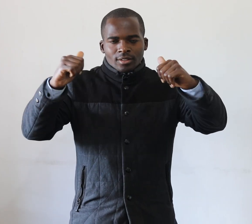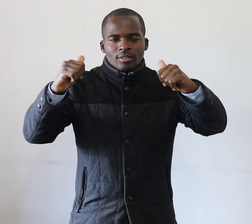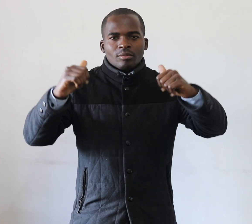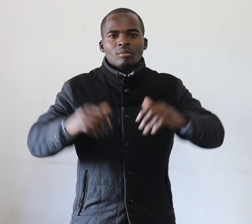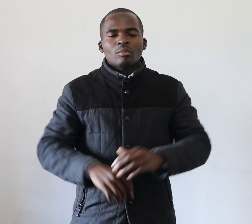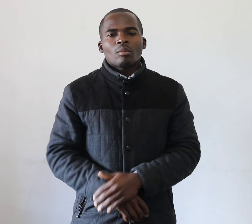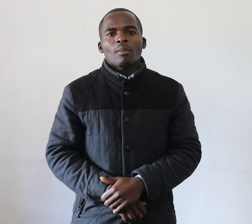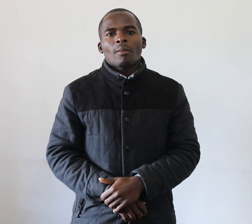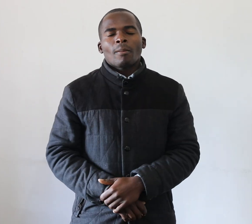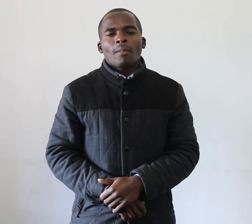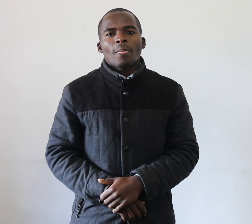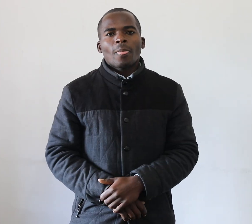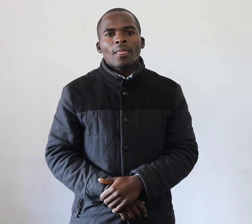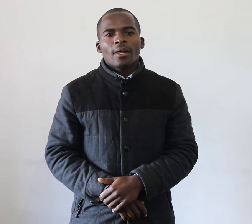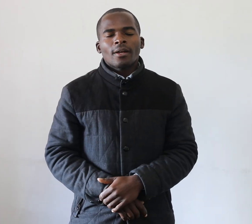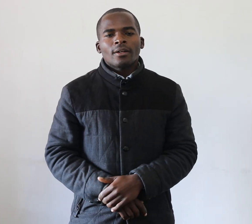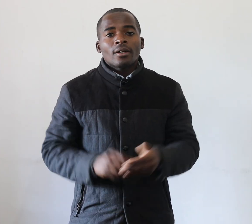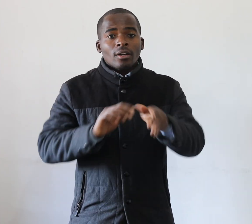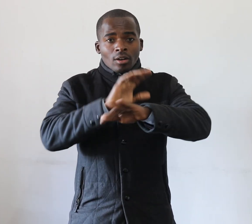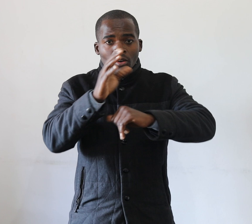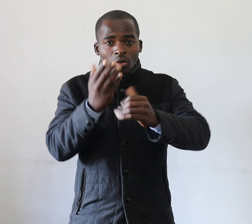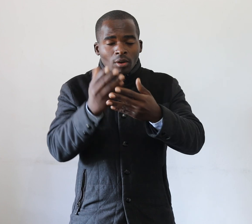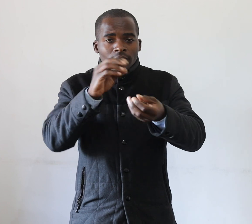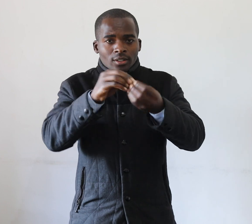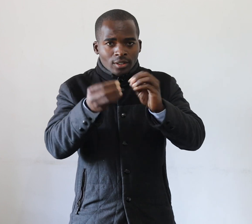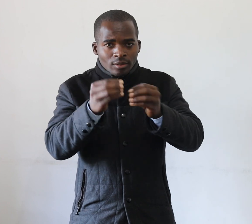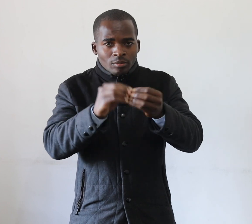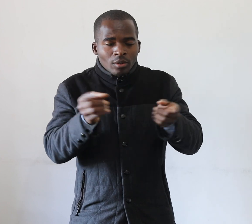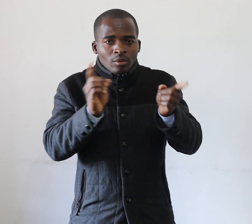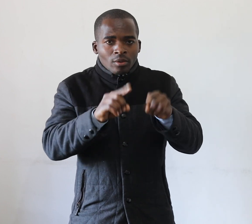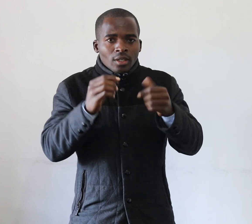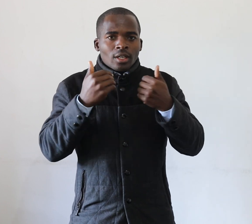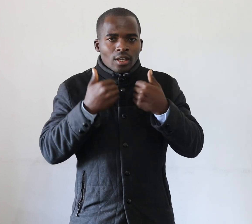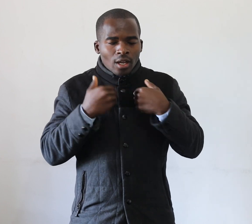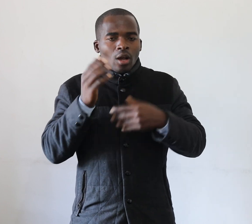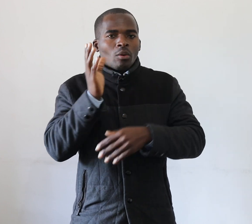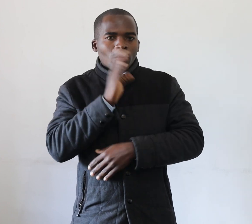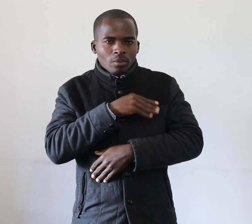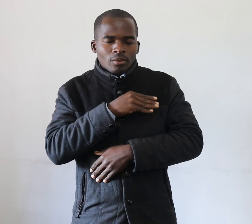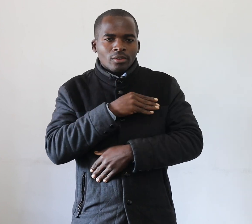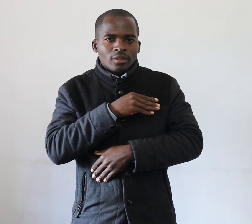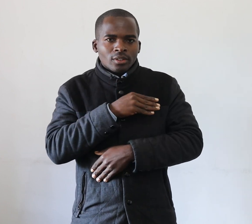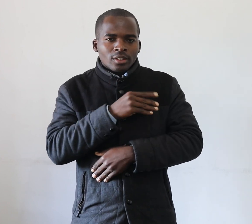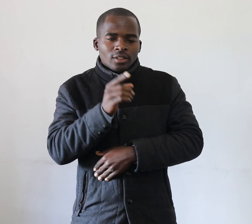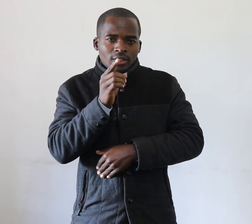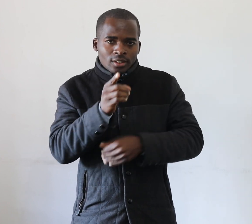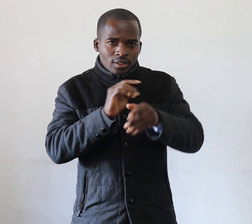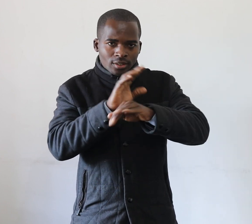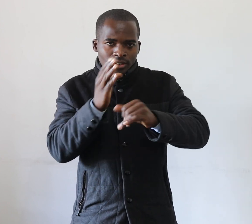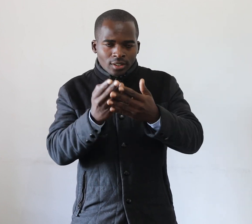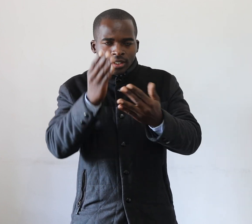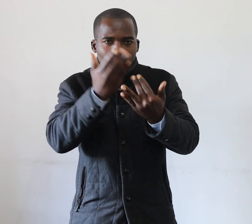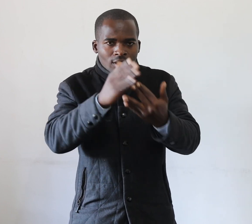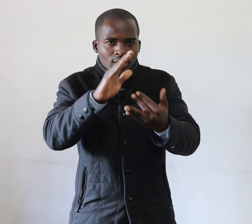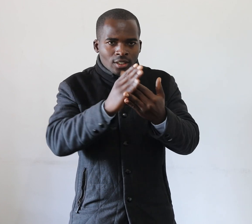Once the total number of these seats is determined, they are then divided among three